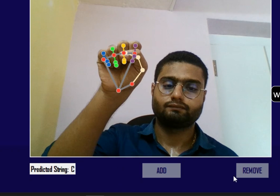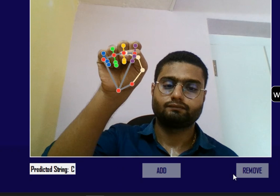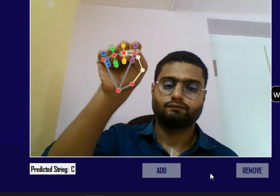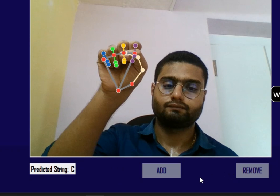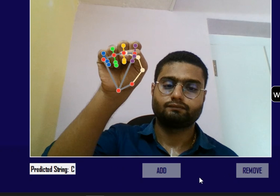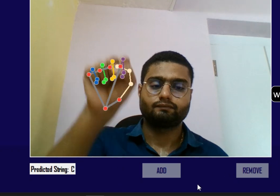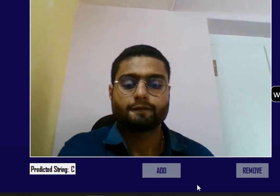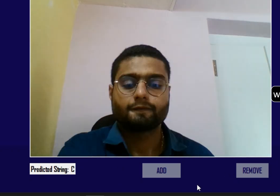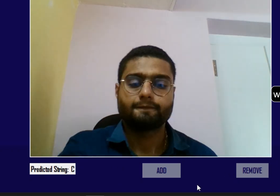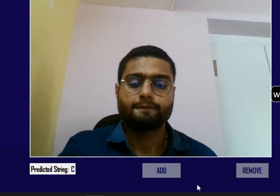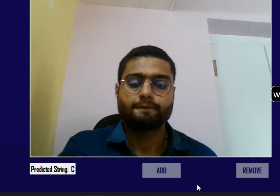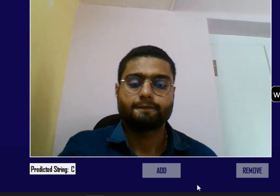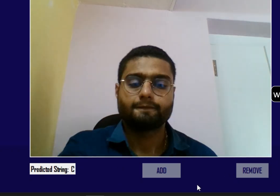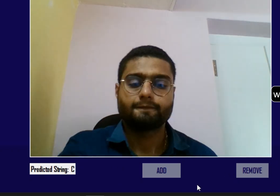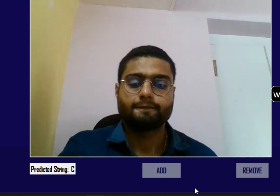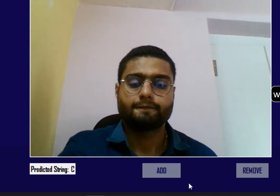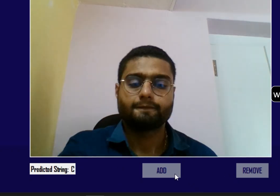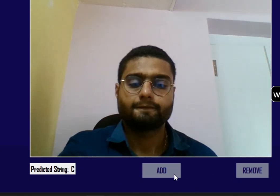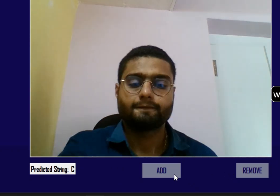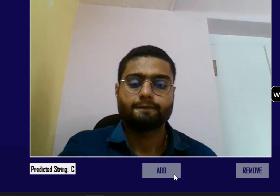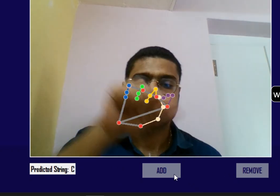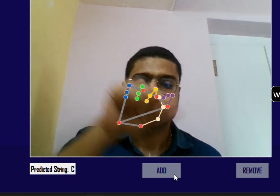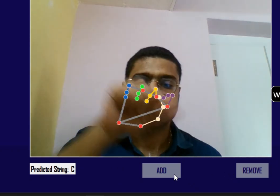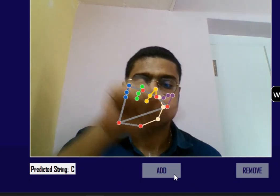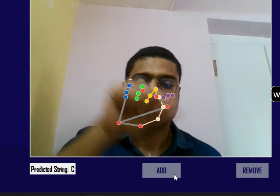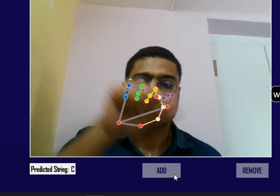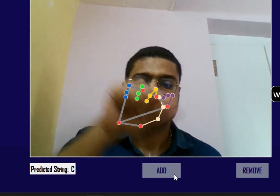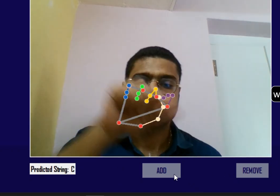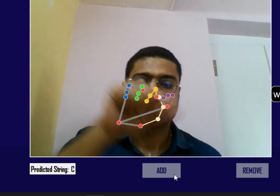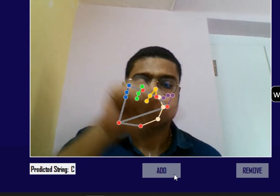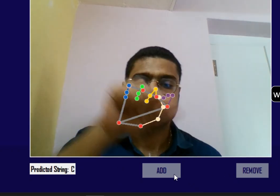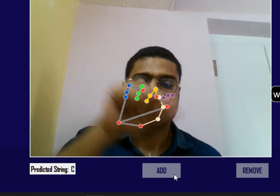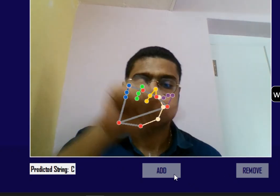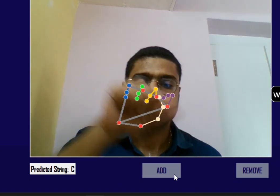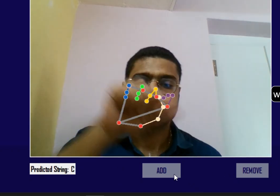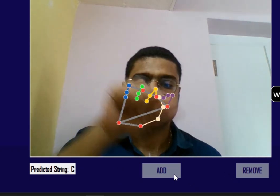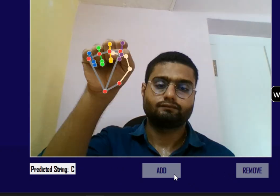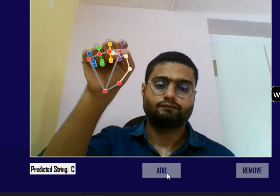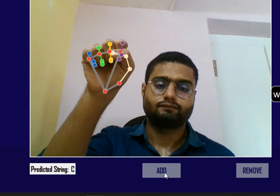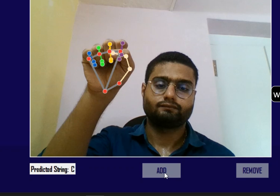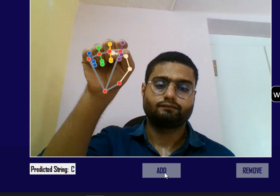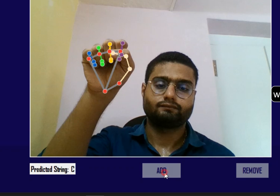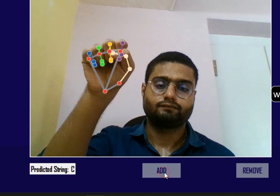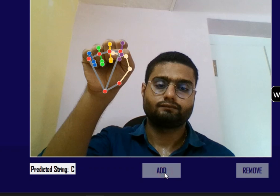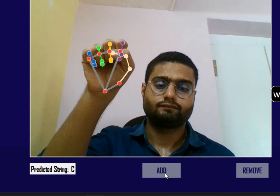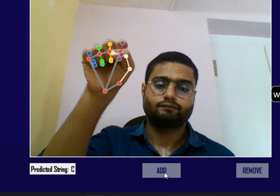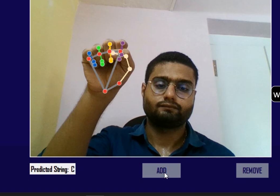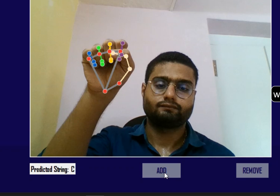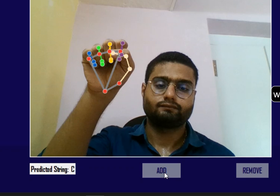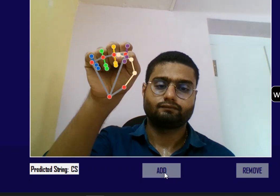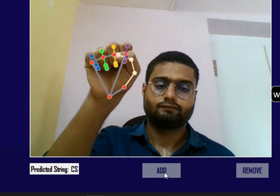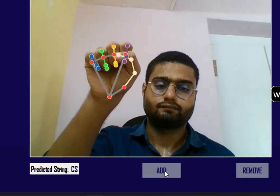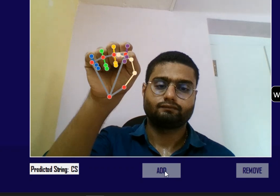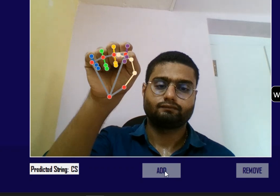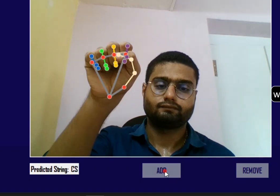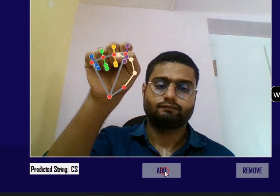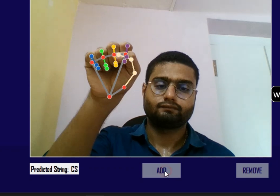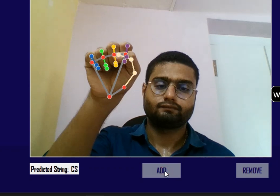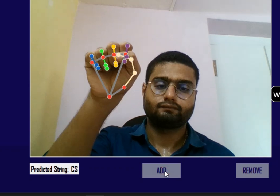S. F. S. S